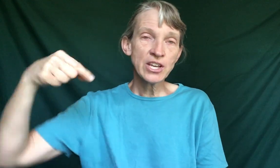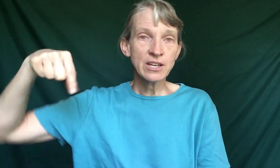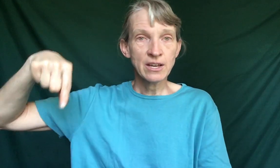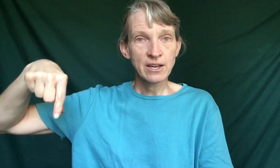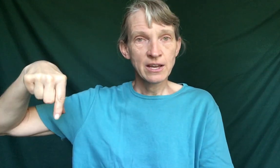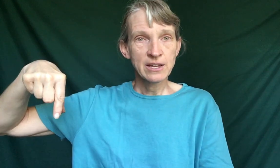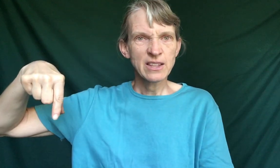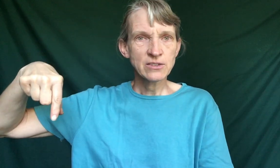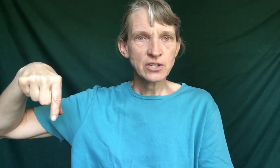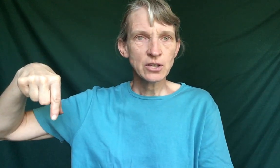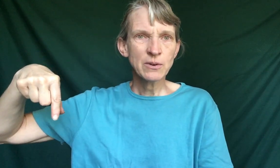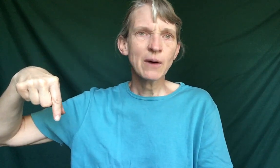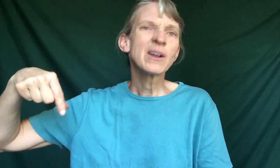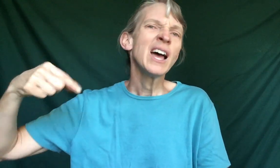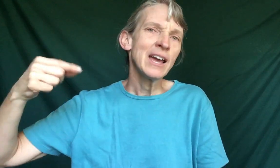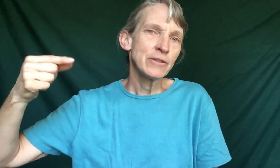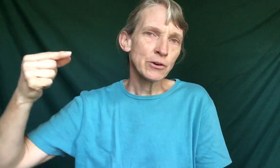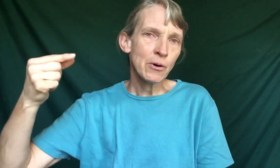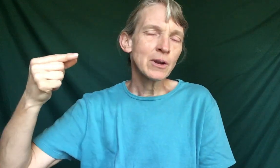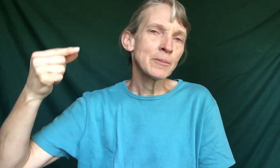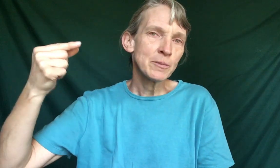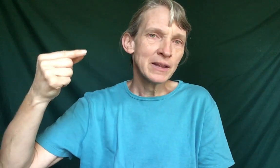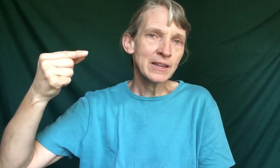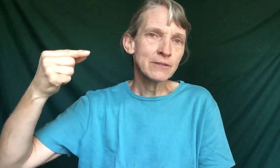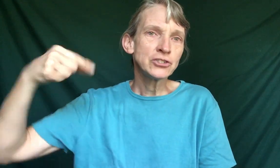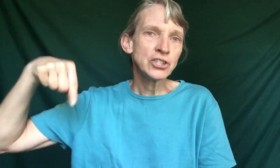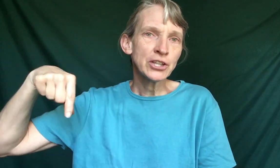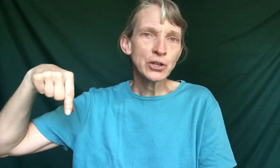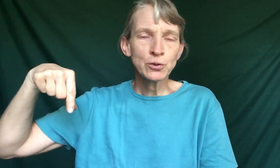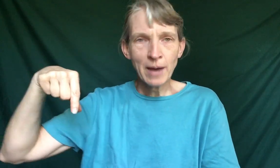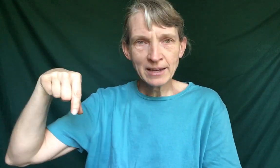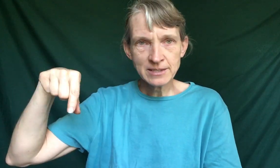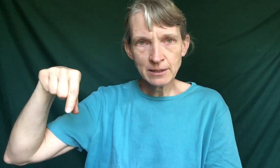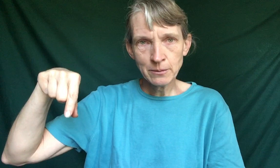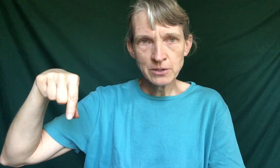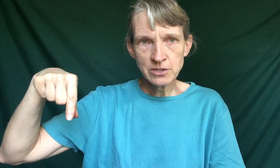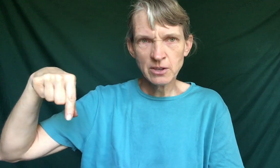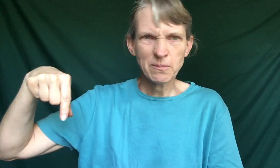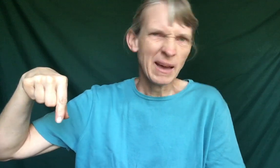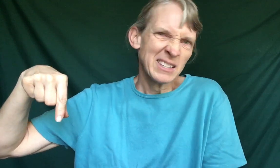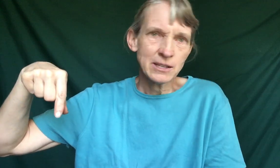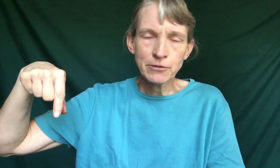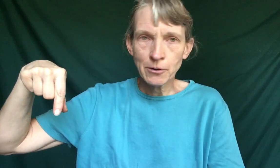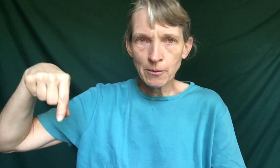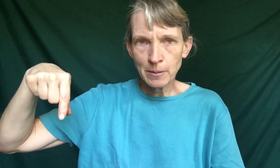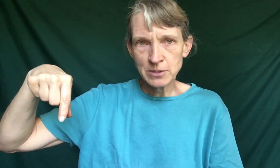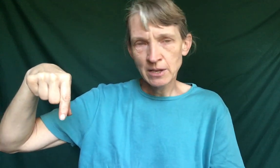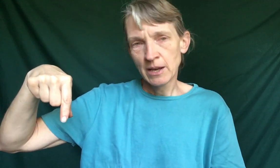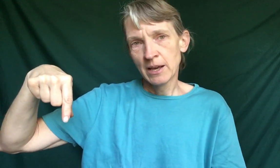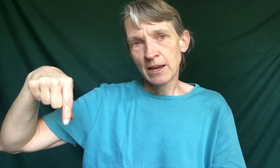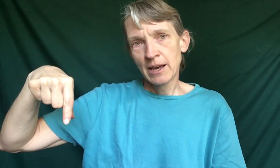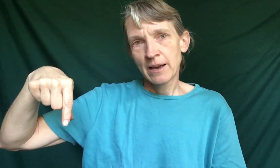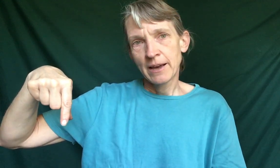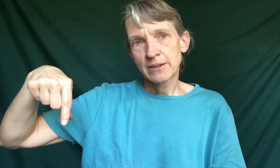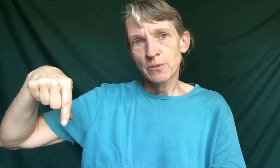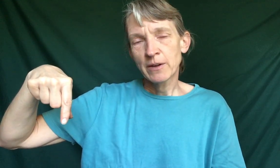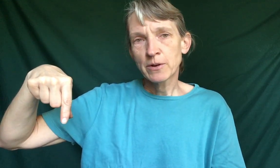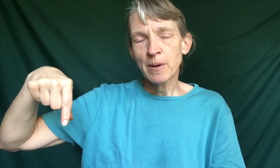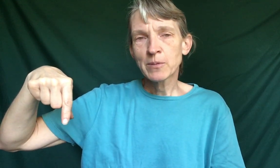G. And then there's a Q down. If you're a grown-up, you might think of GQ magazine, which is a magazine for grown-ups, as a way of remembering